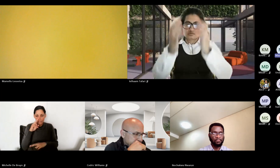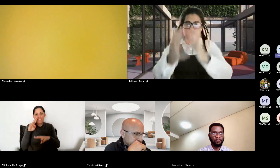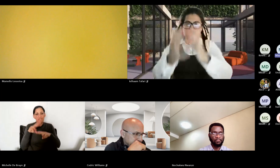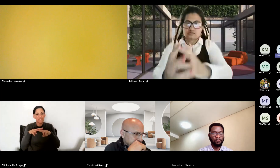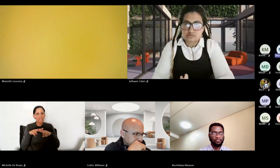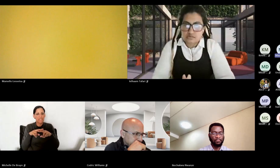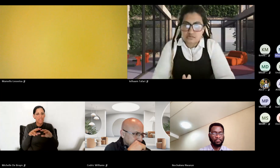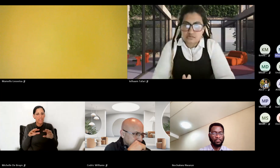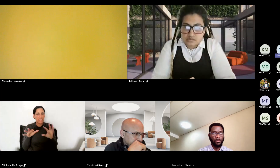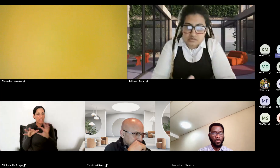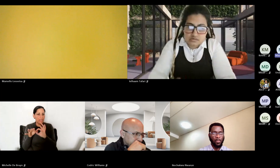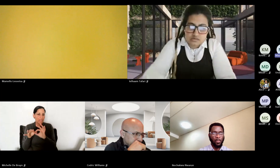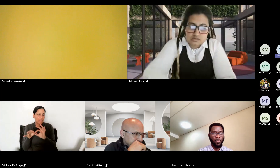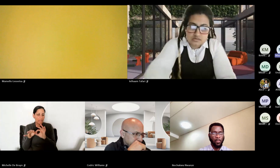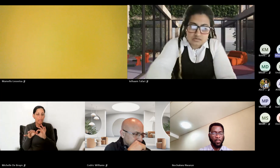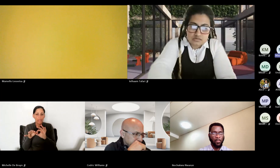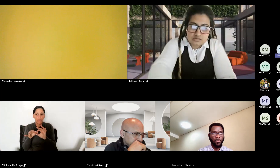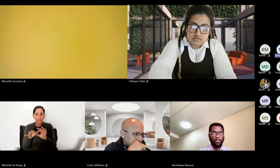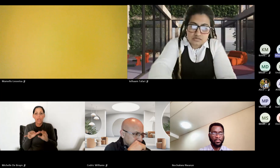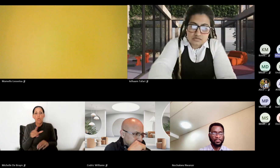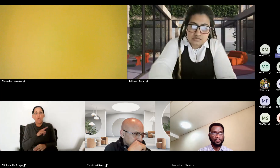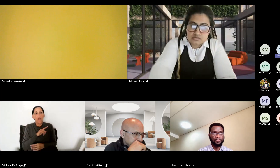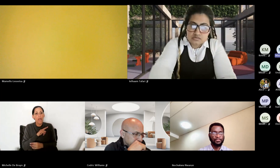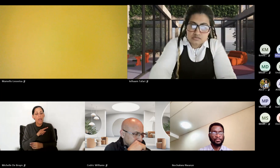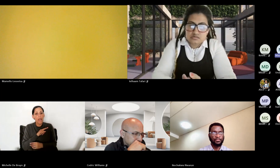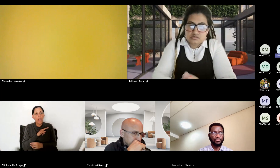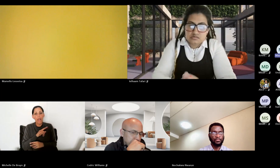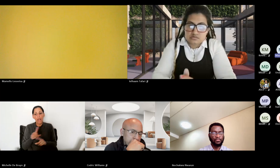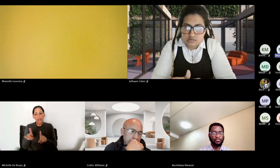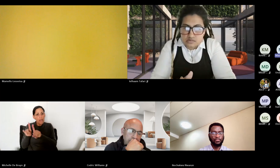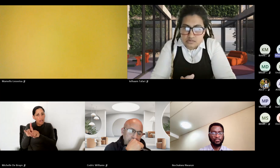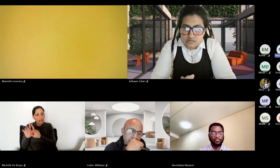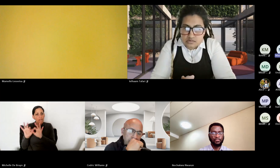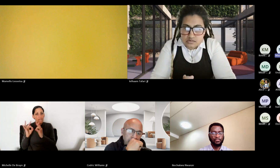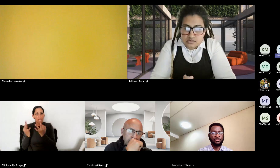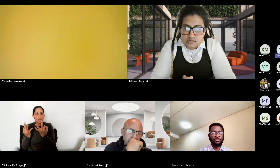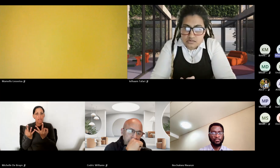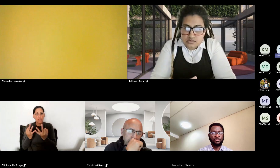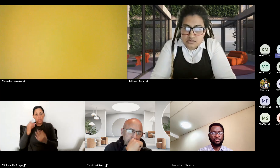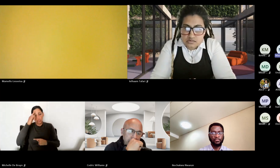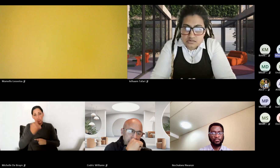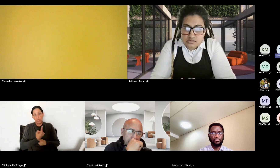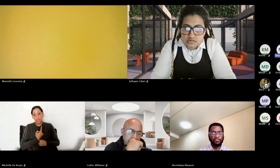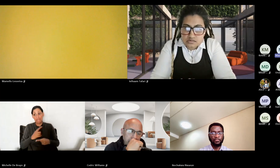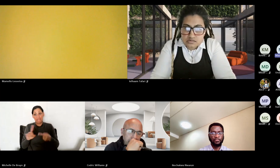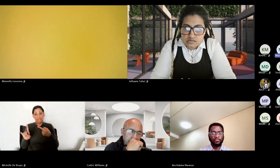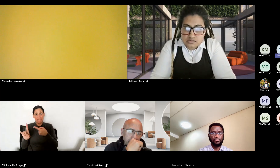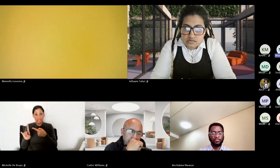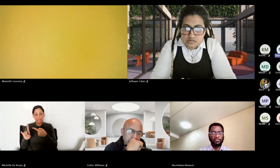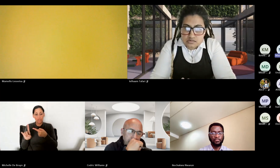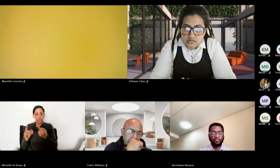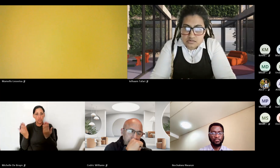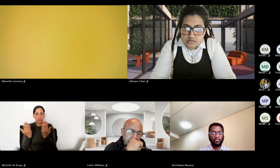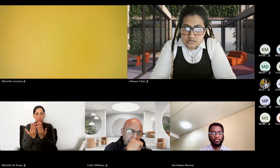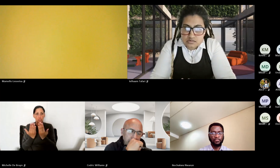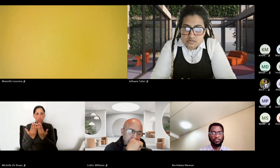my close relatives' daughter had a challenge in school where she